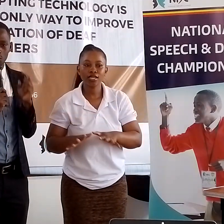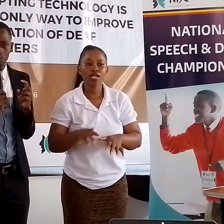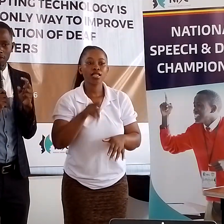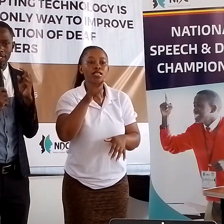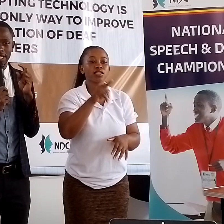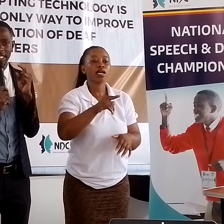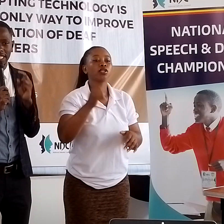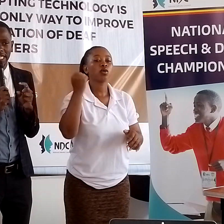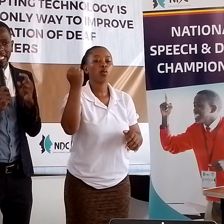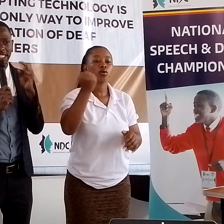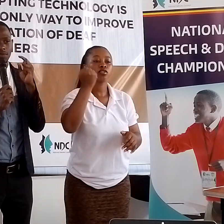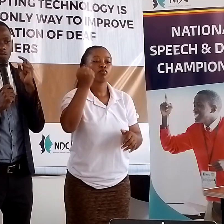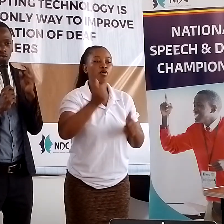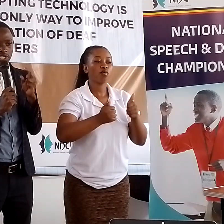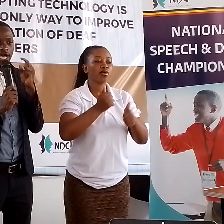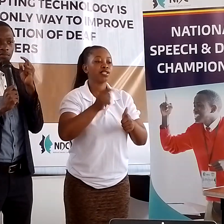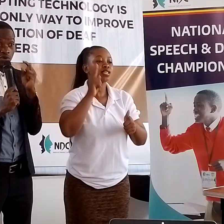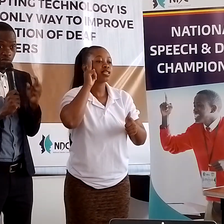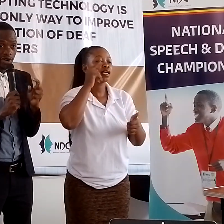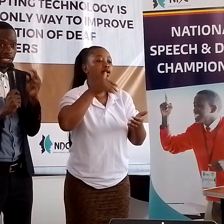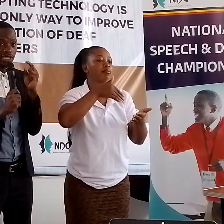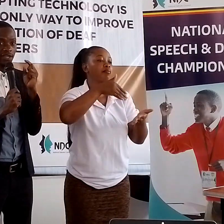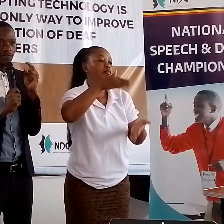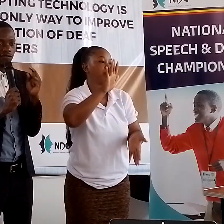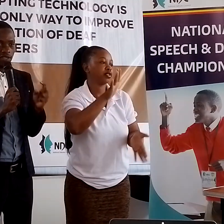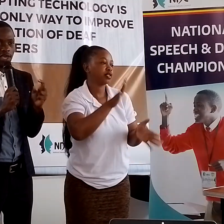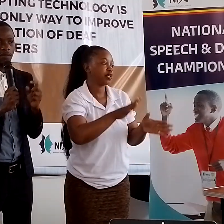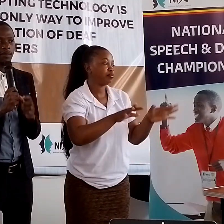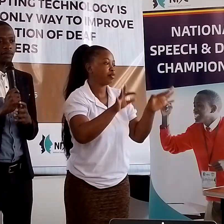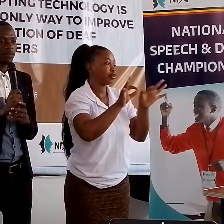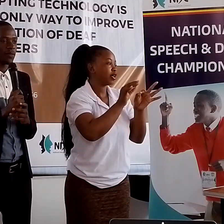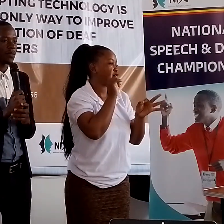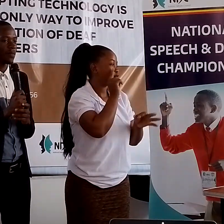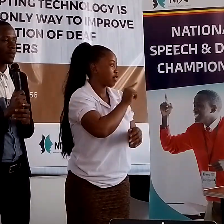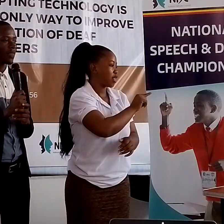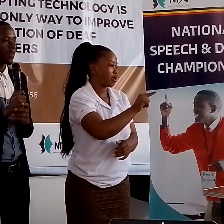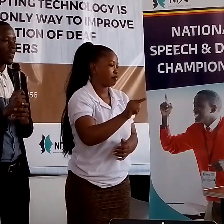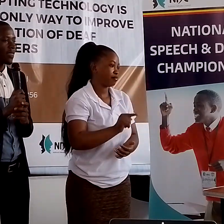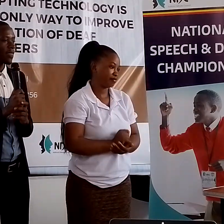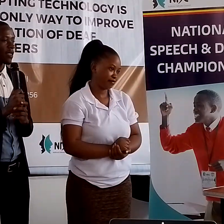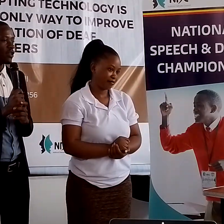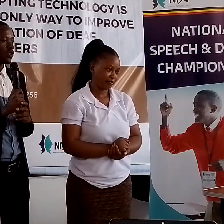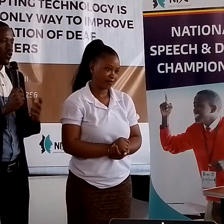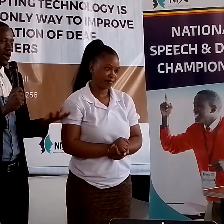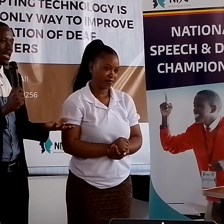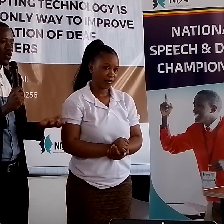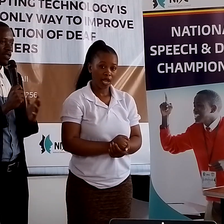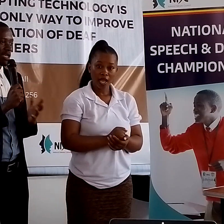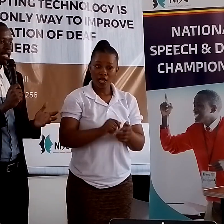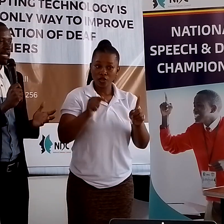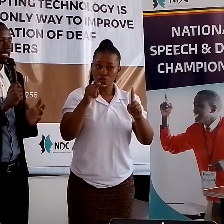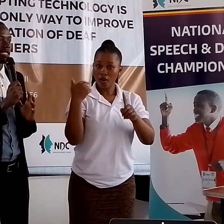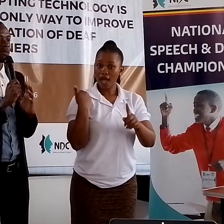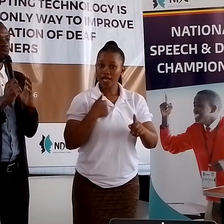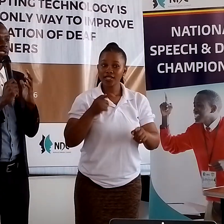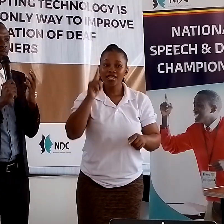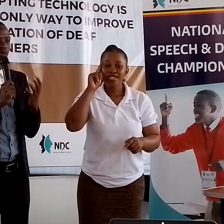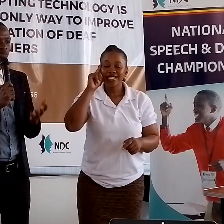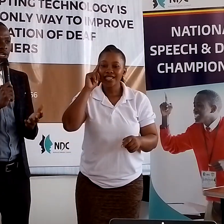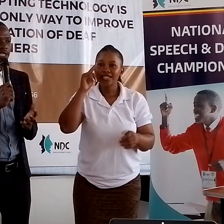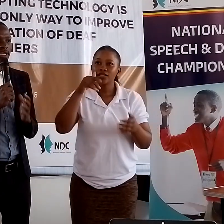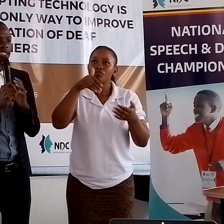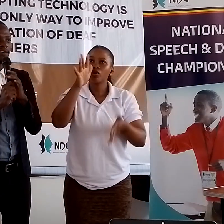that gospel that they think is most appropriate for them. So to us, we think that it's